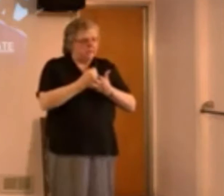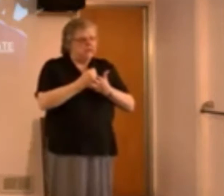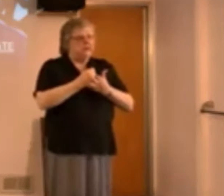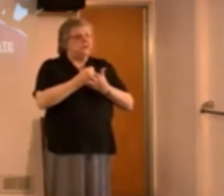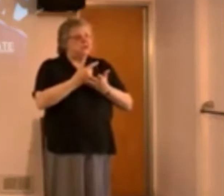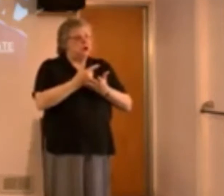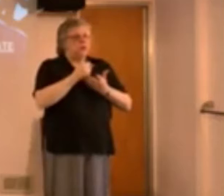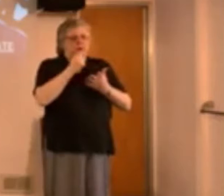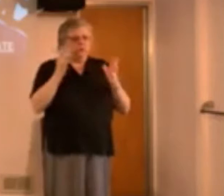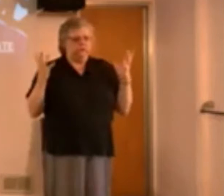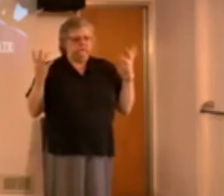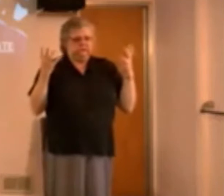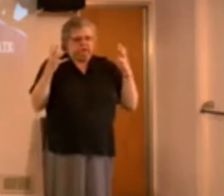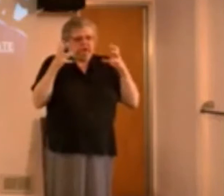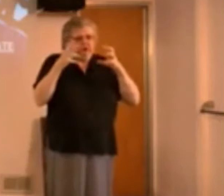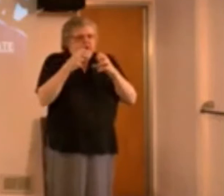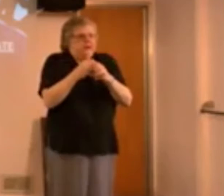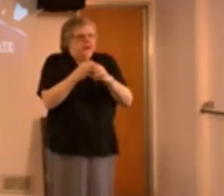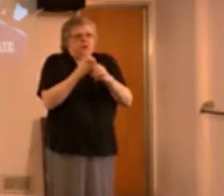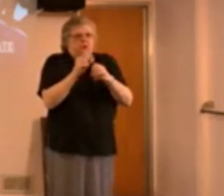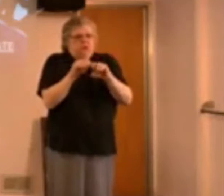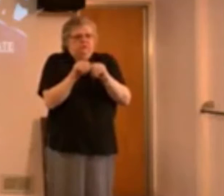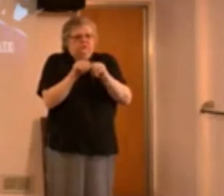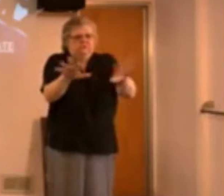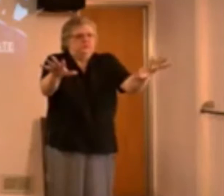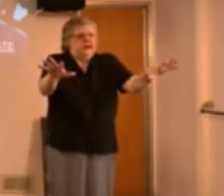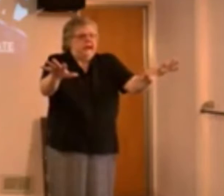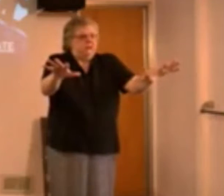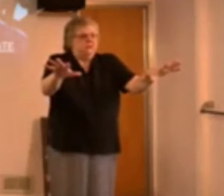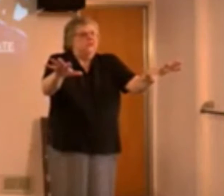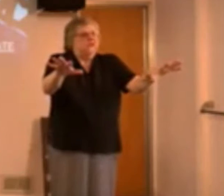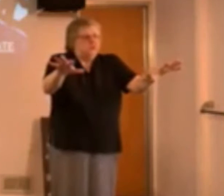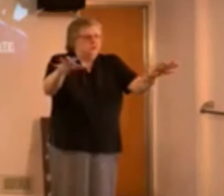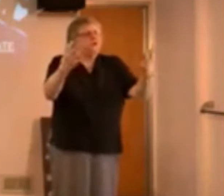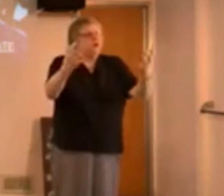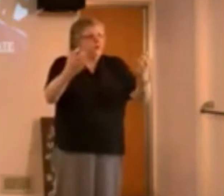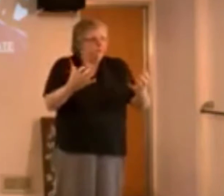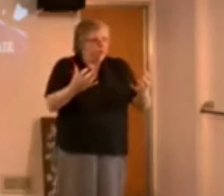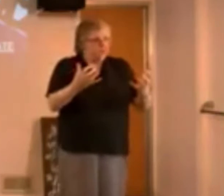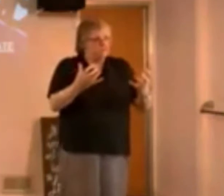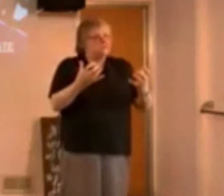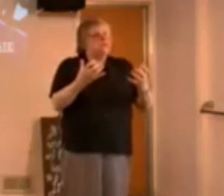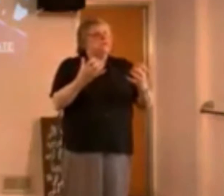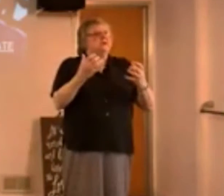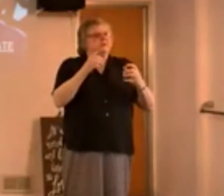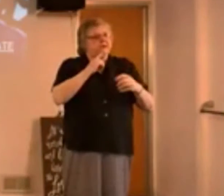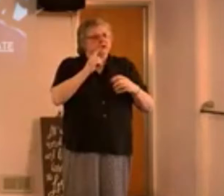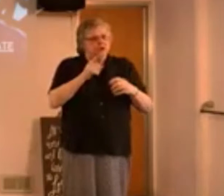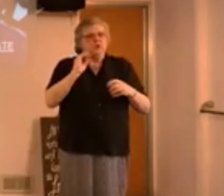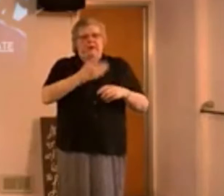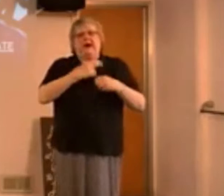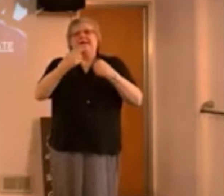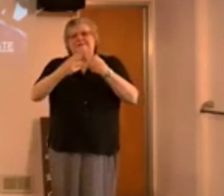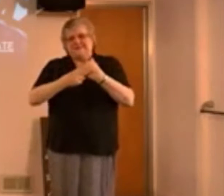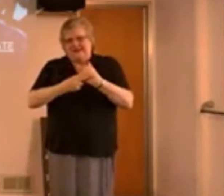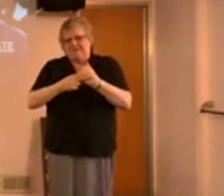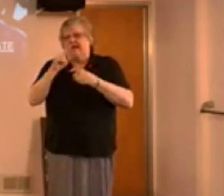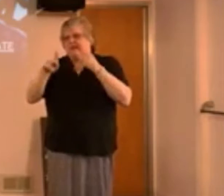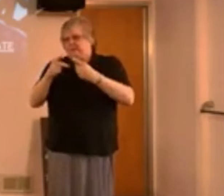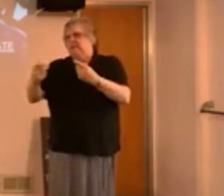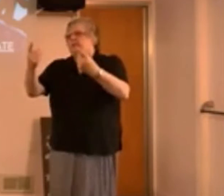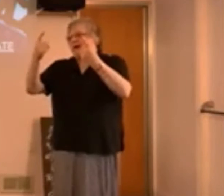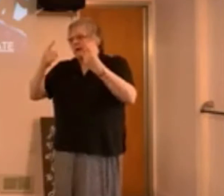cluster, put your mask on. Many of us are immunized already. Many of us have antibodies from having had the cursed